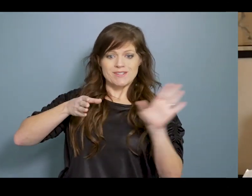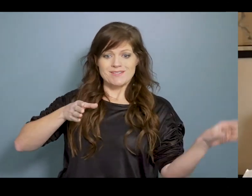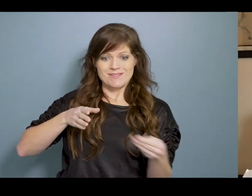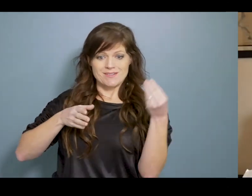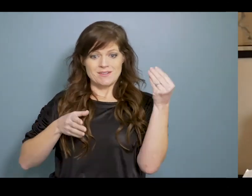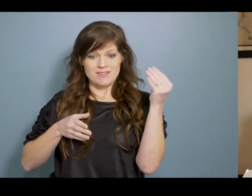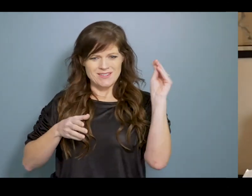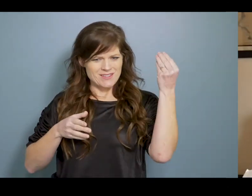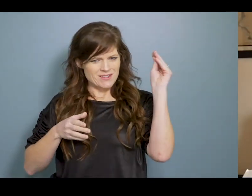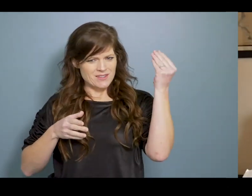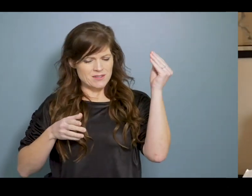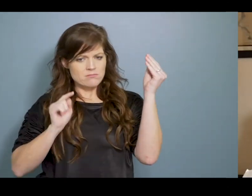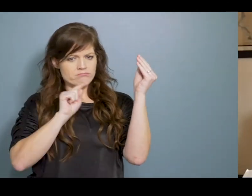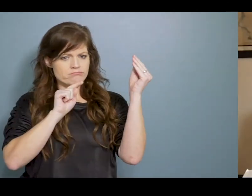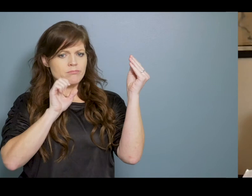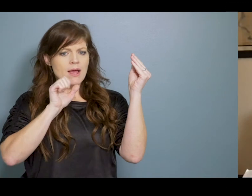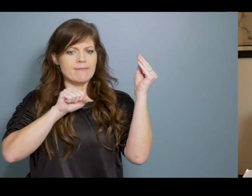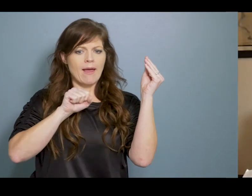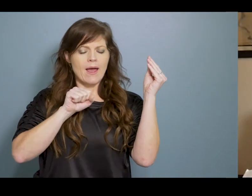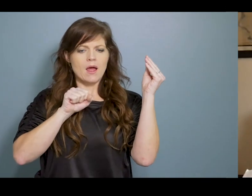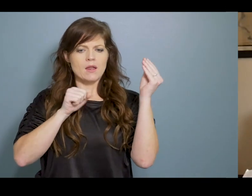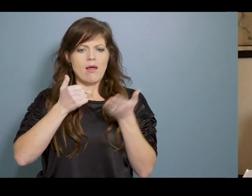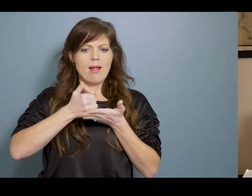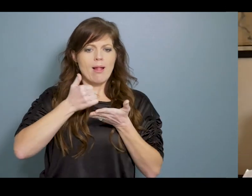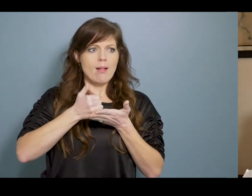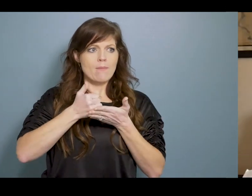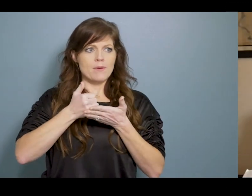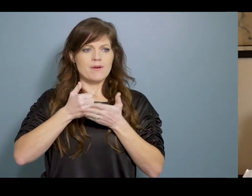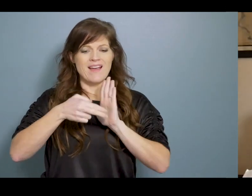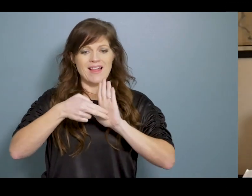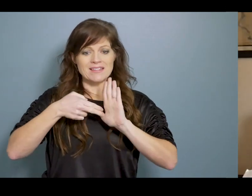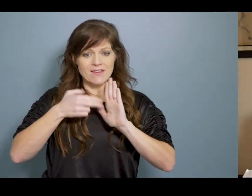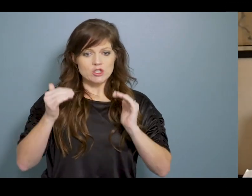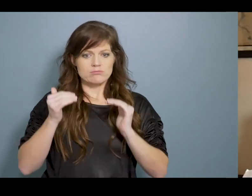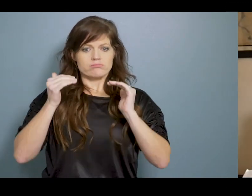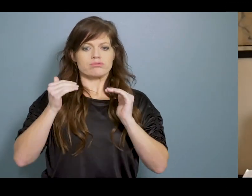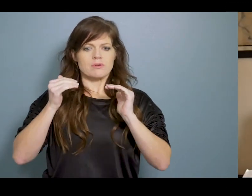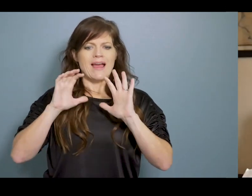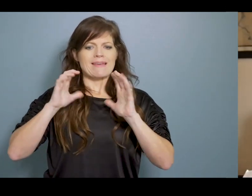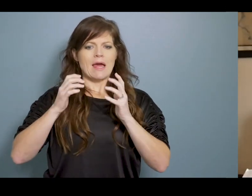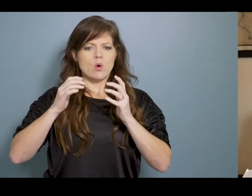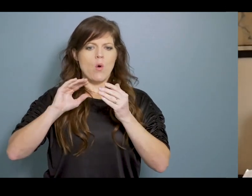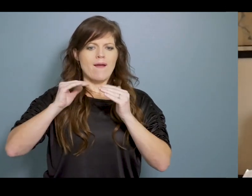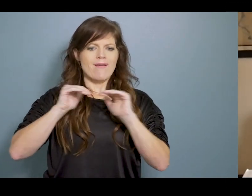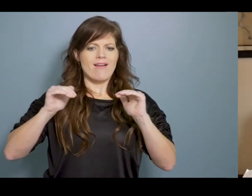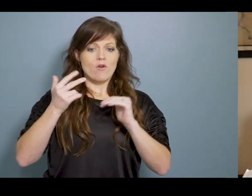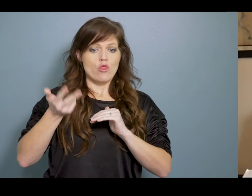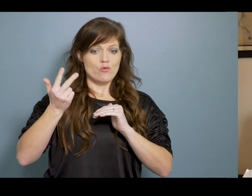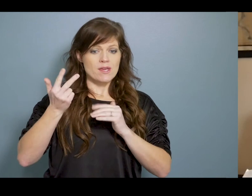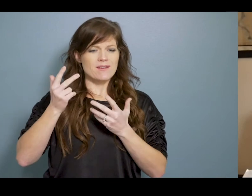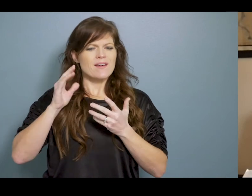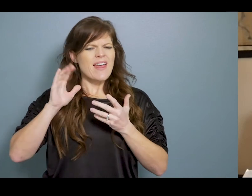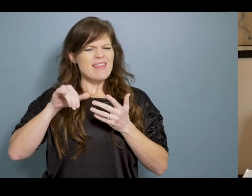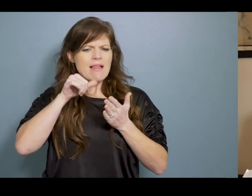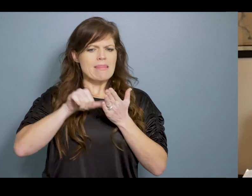folks that would help raise their classification to a category 3 as essential. Ryan, you want